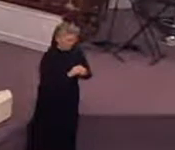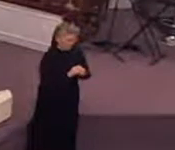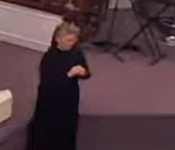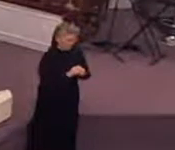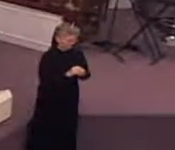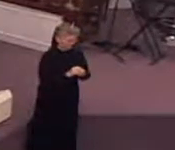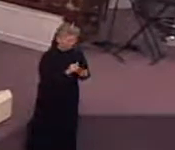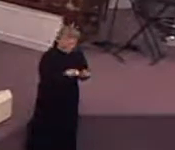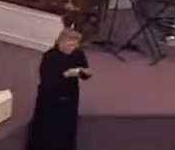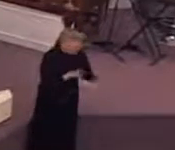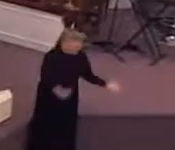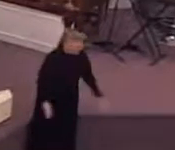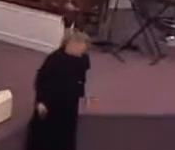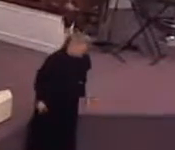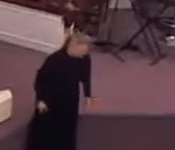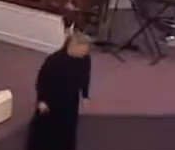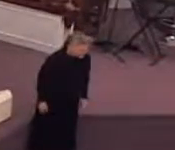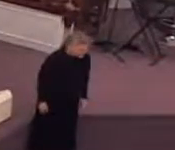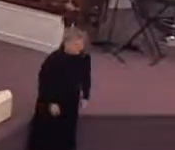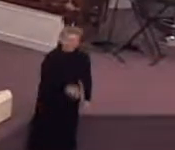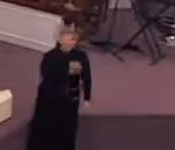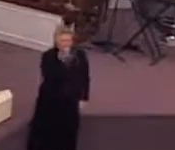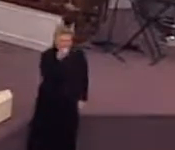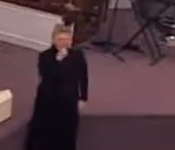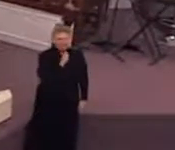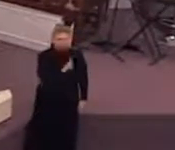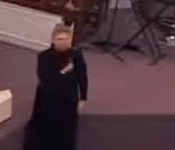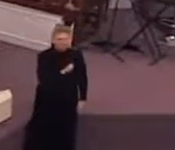What's happening? Evil is